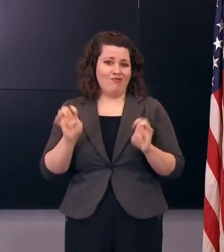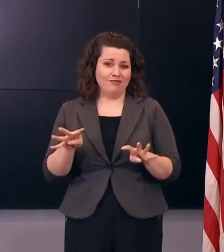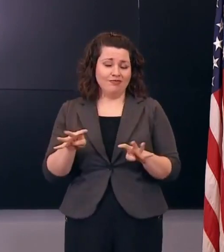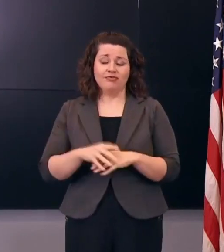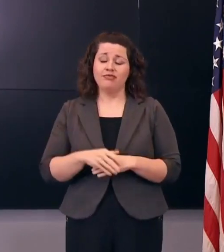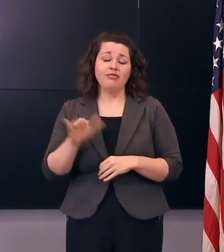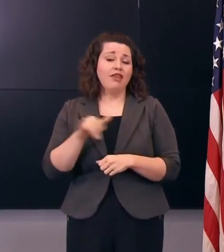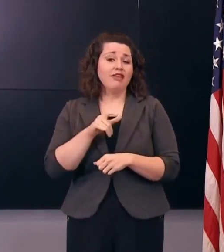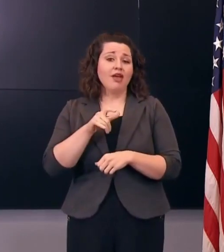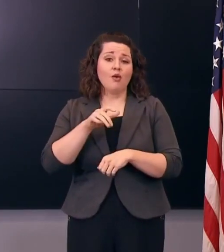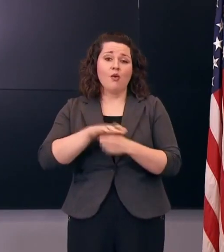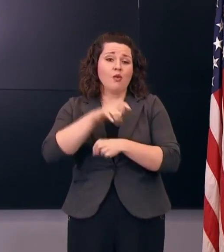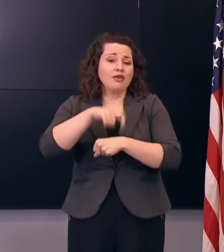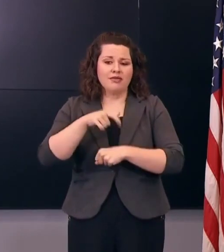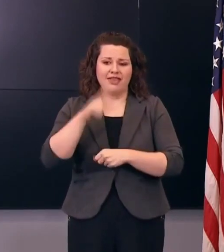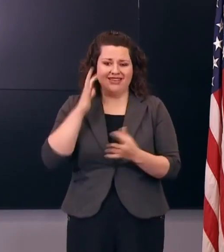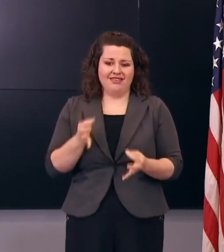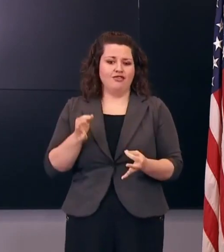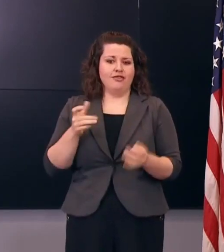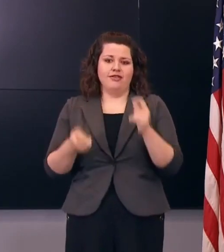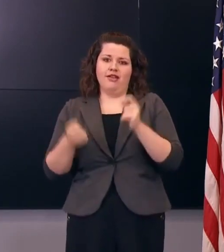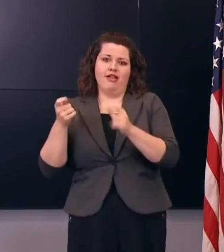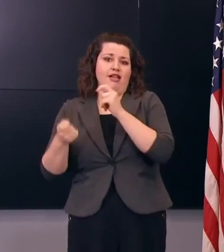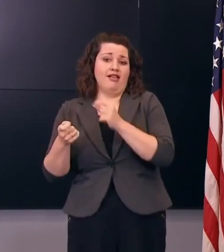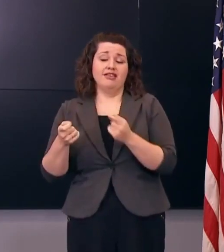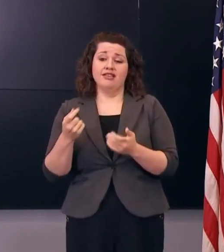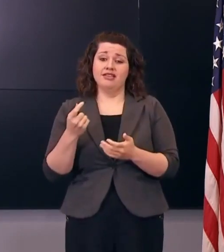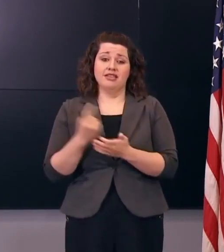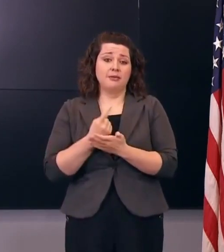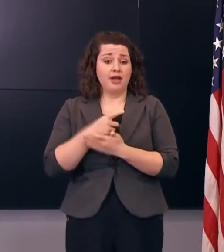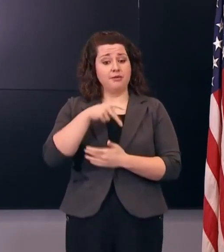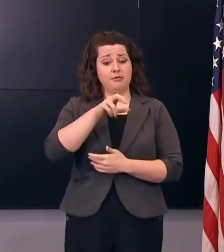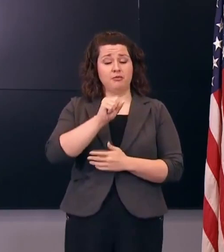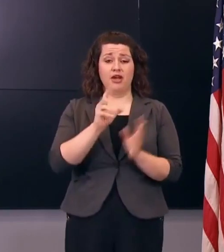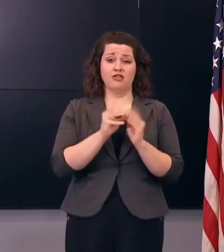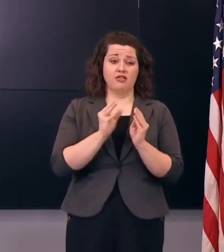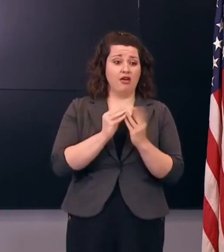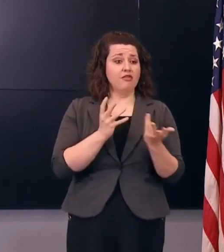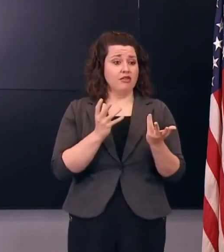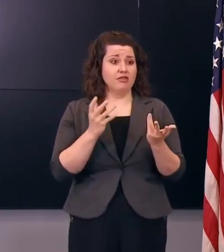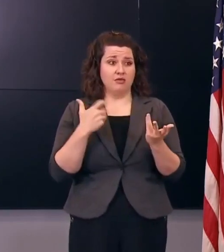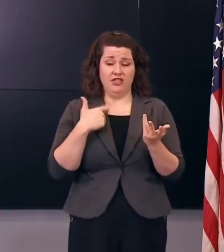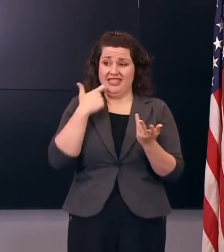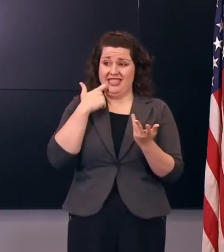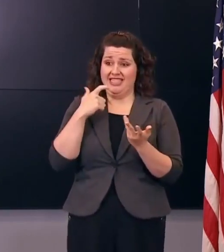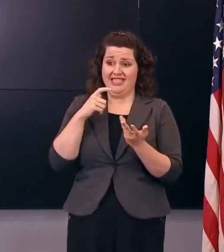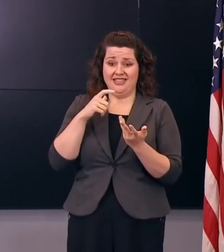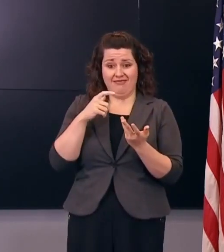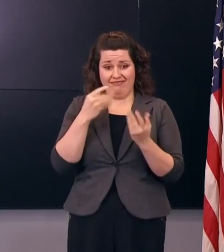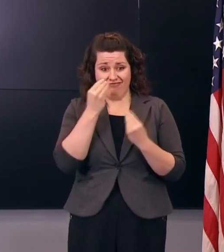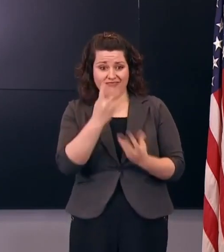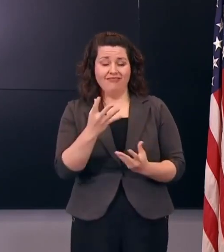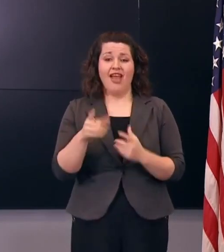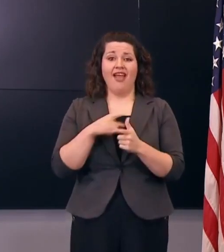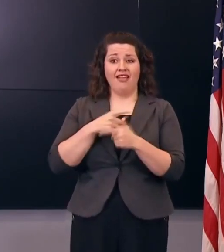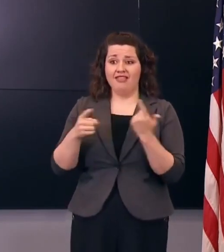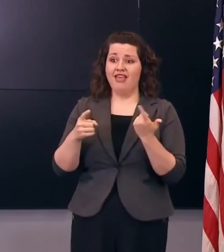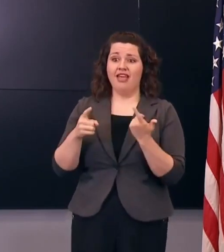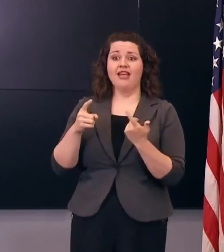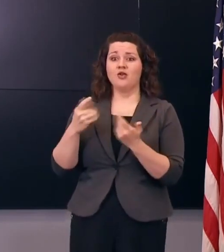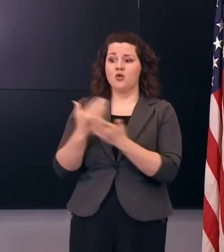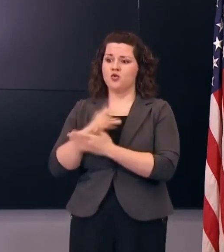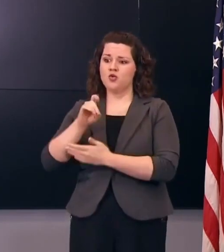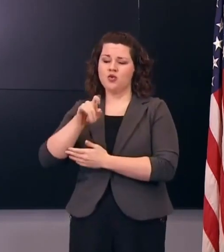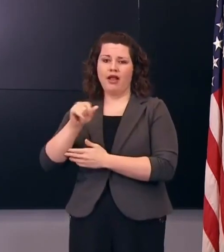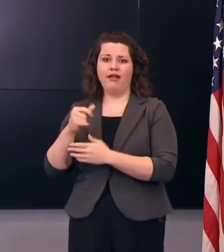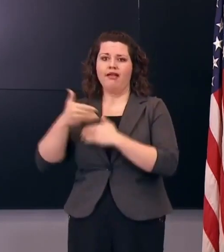the decisions are so fluid. What I say sometimes at a press conference after we receive new data, I have to stand in front of Iowans